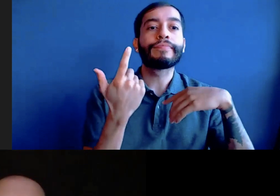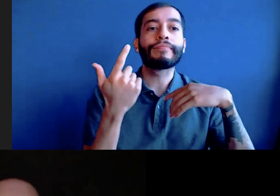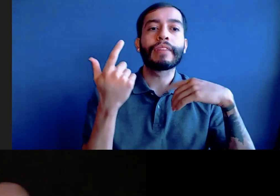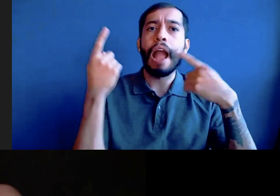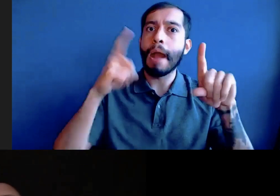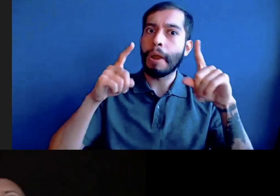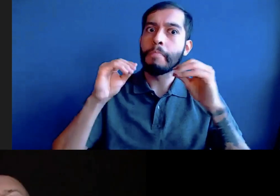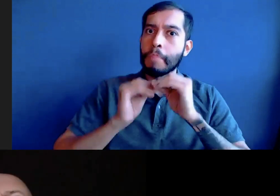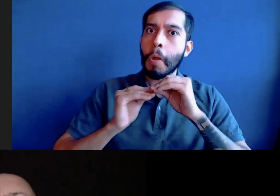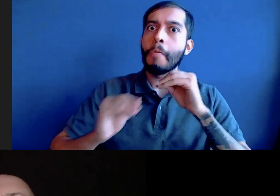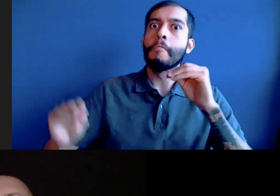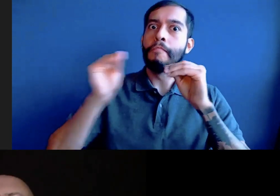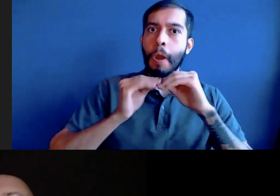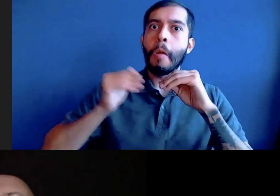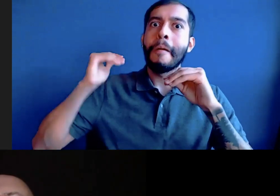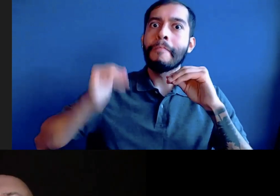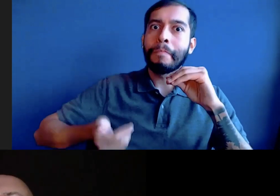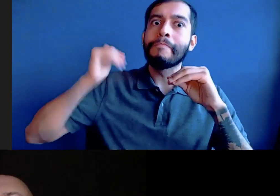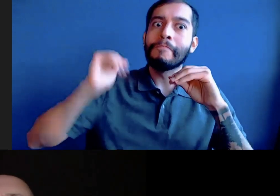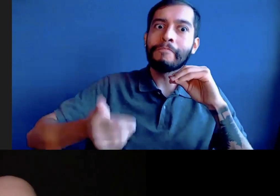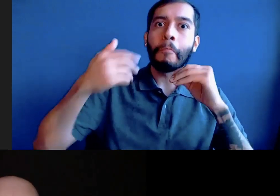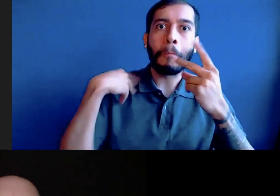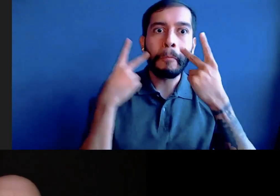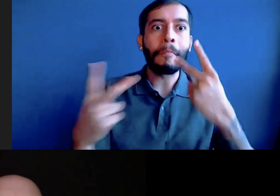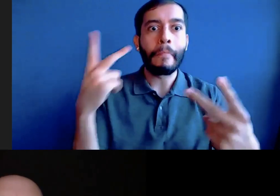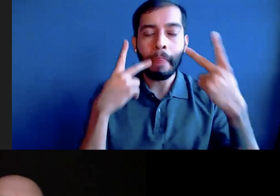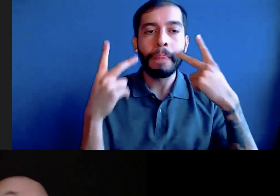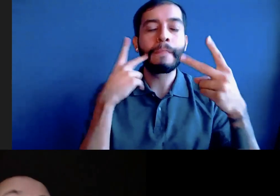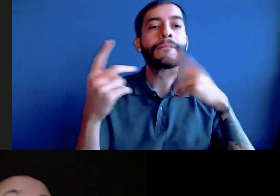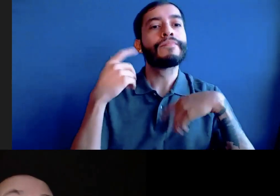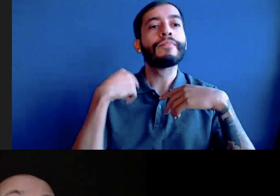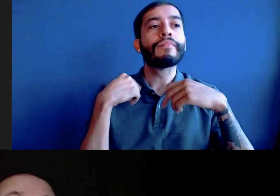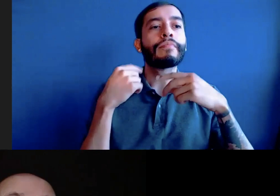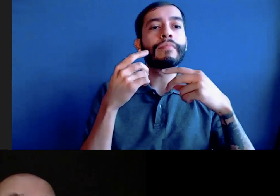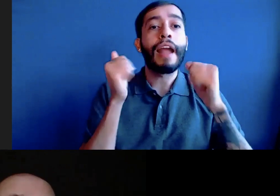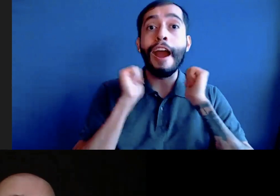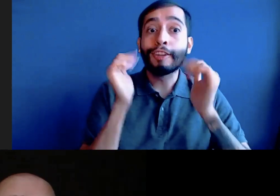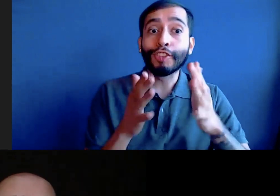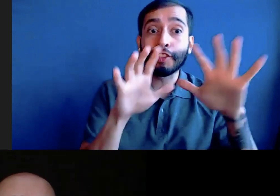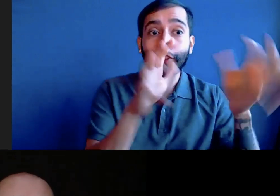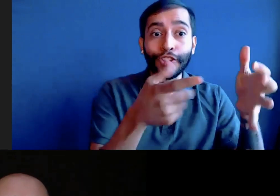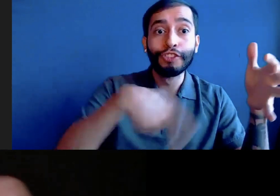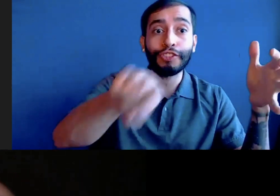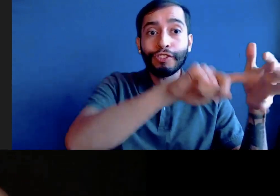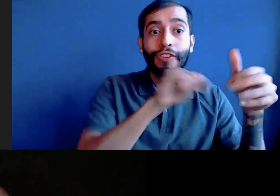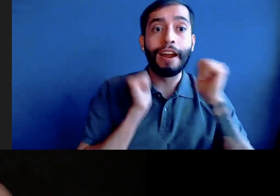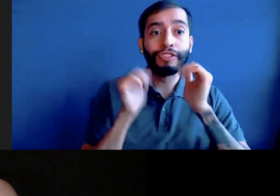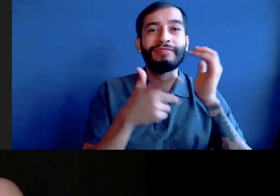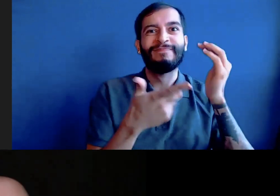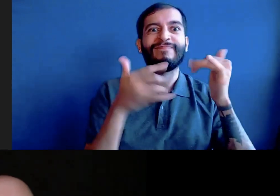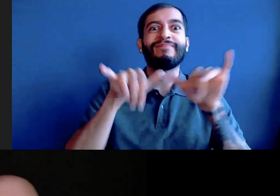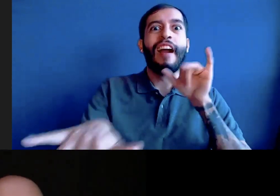because actors have been forced to stay at home like everybody else, and theaters